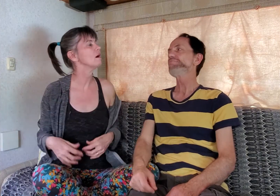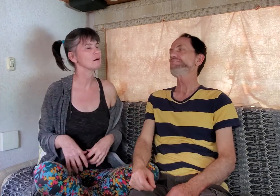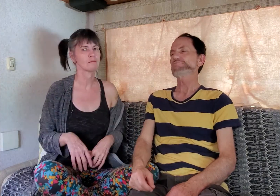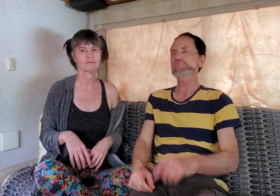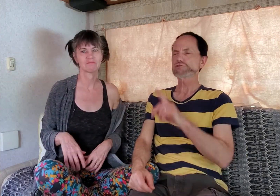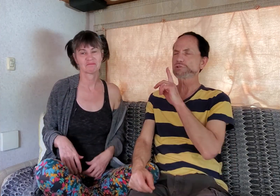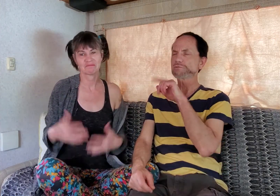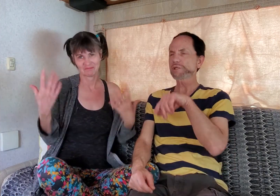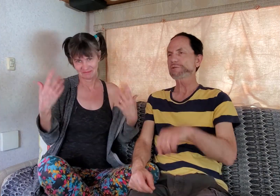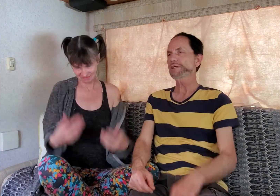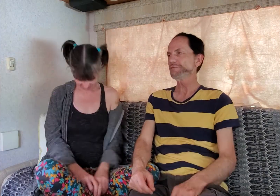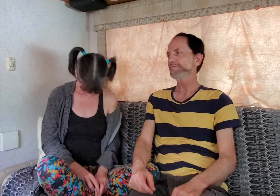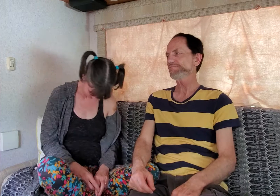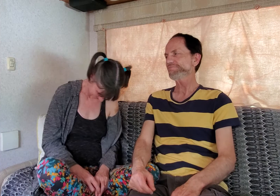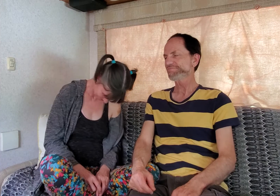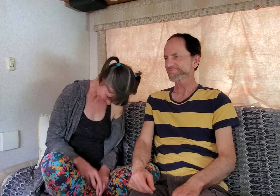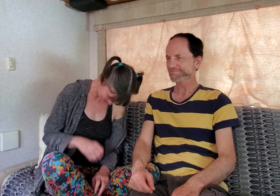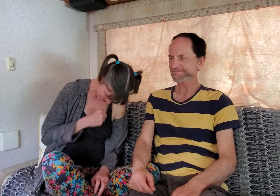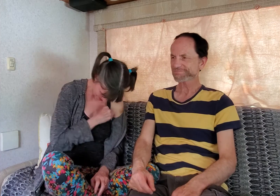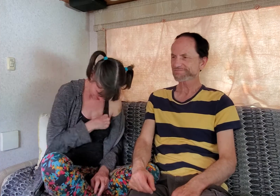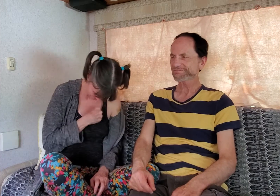Oh. Don't jump the gun. All